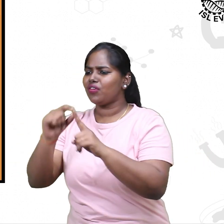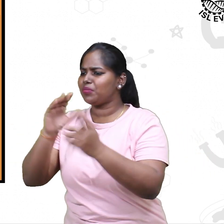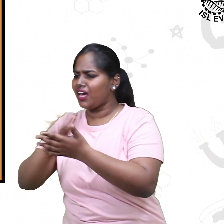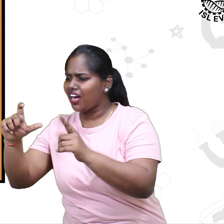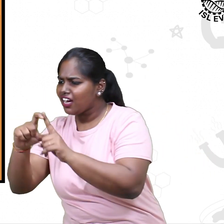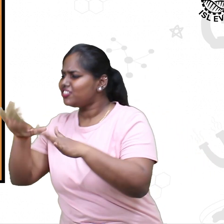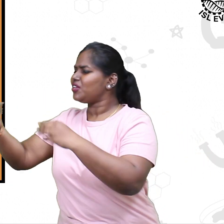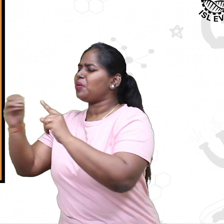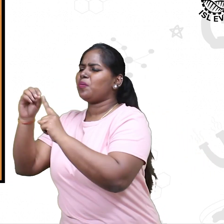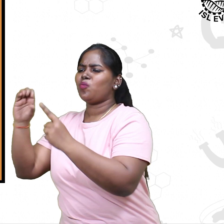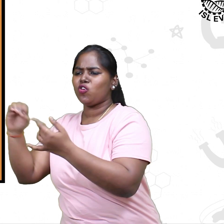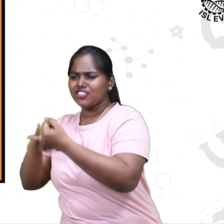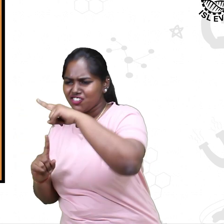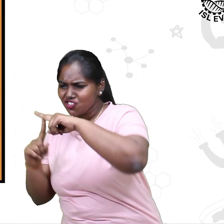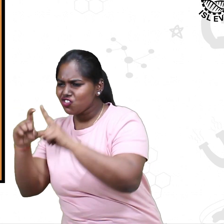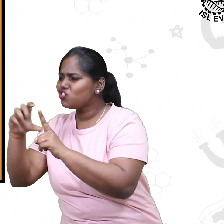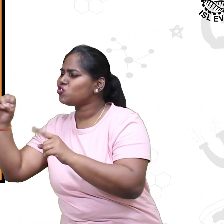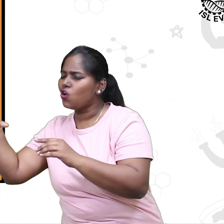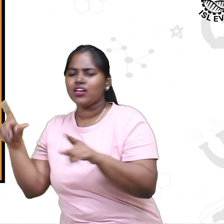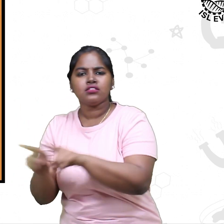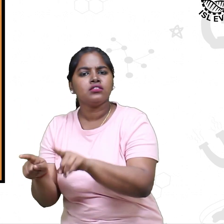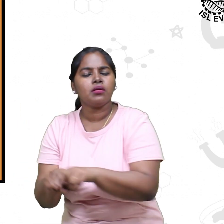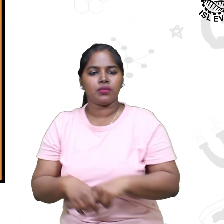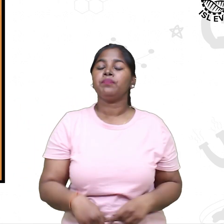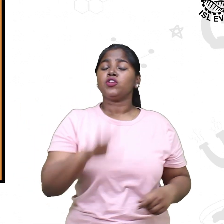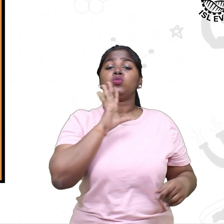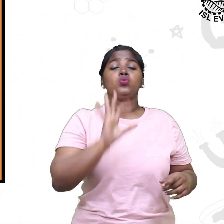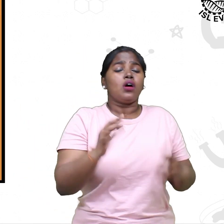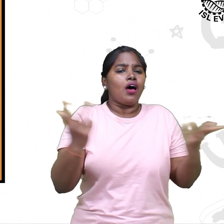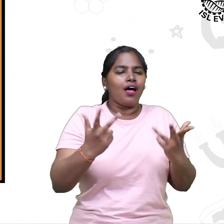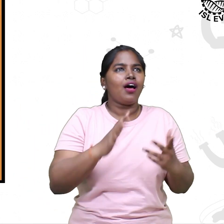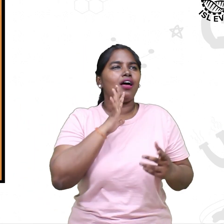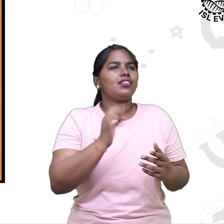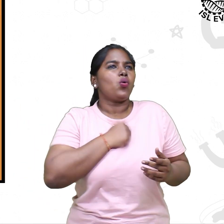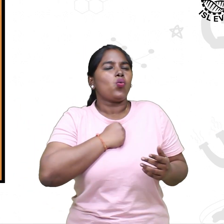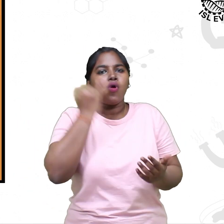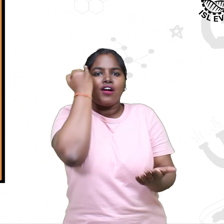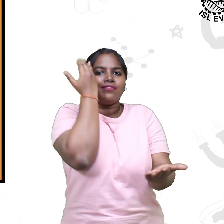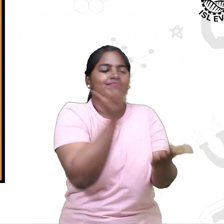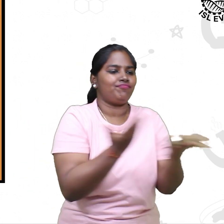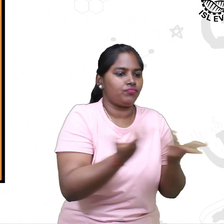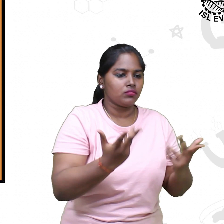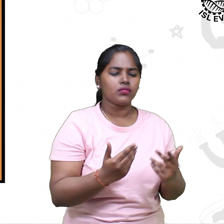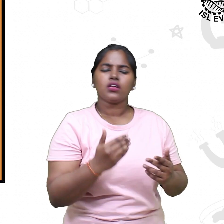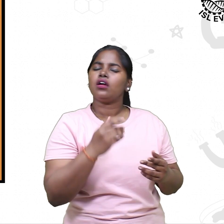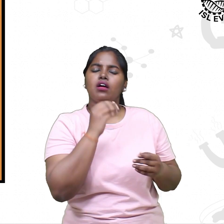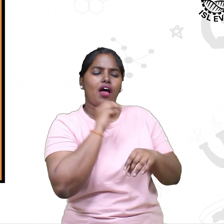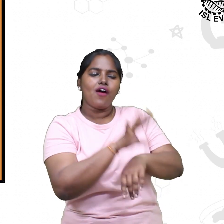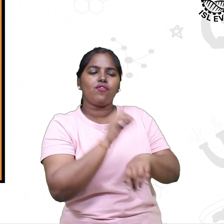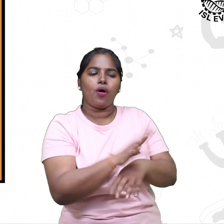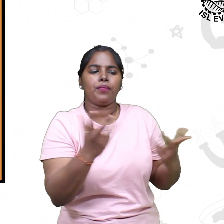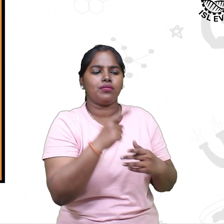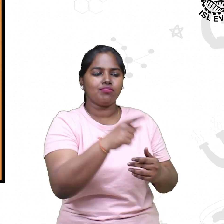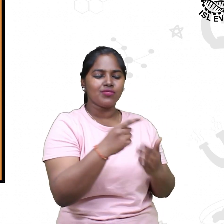of made that graduate transition. You have to just be unafraid and be willing to learn. And my only advice is just don't stop learning. So I think